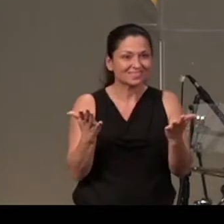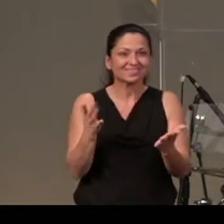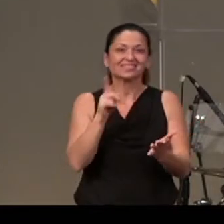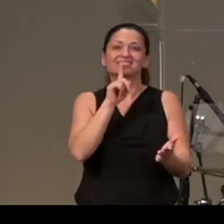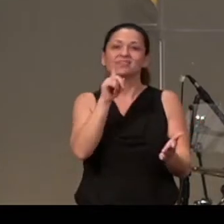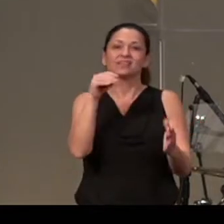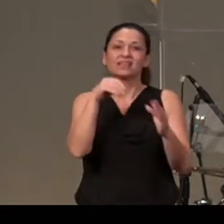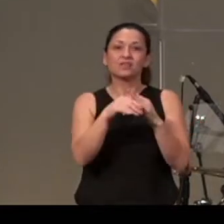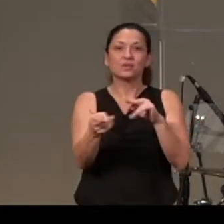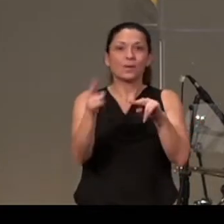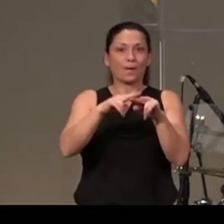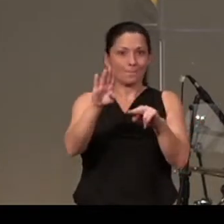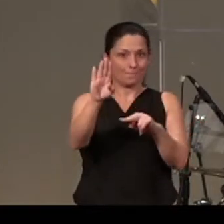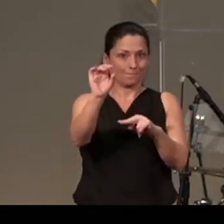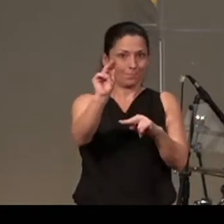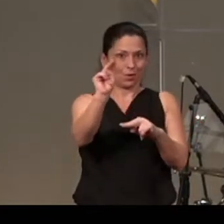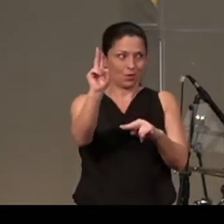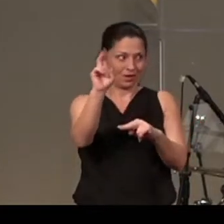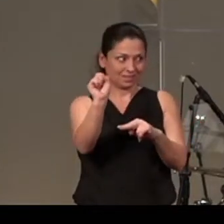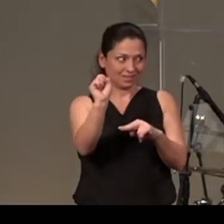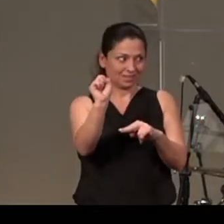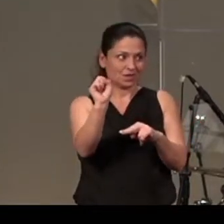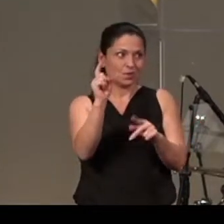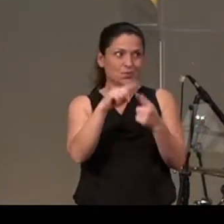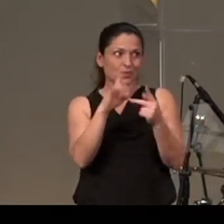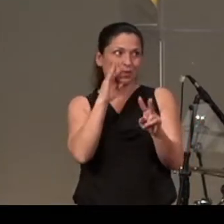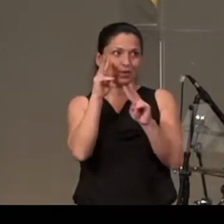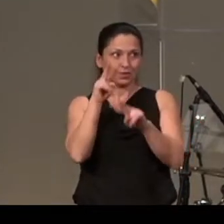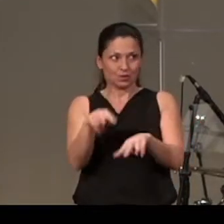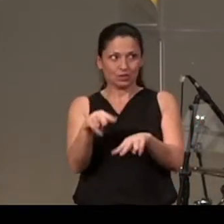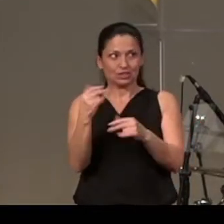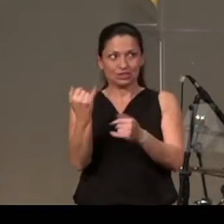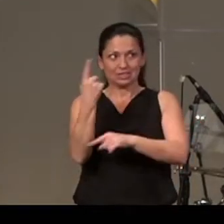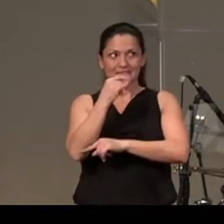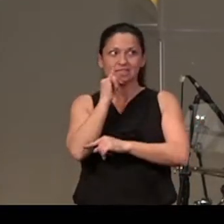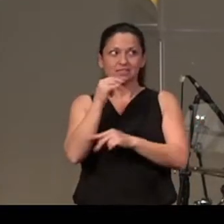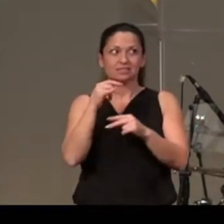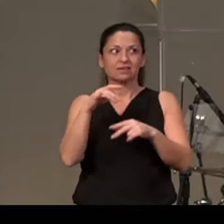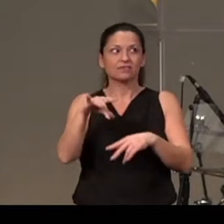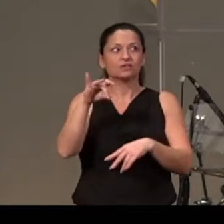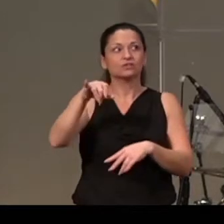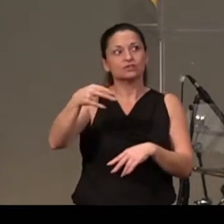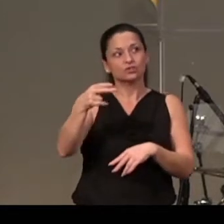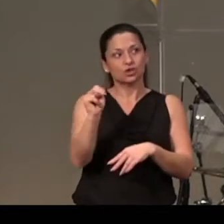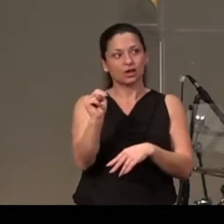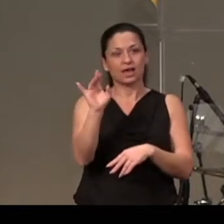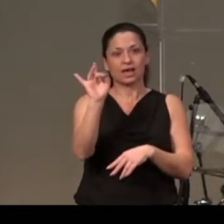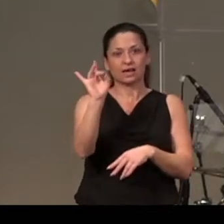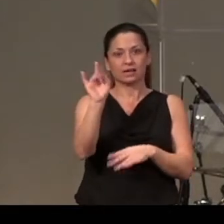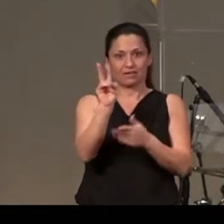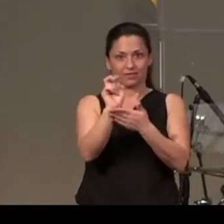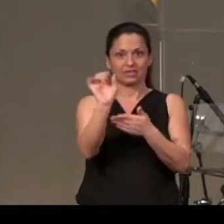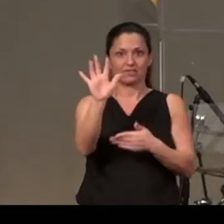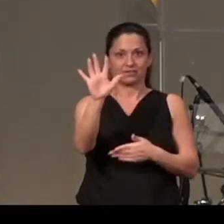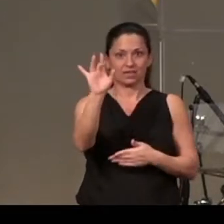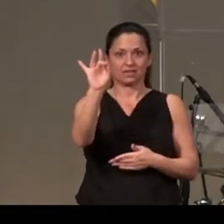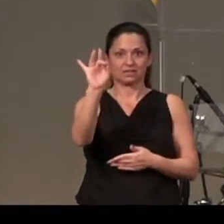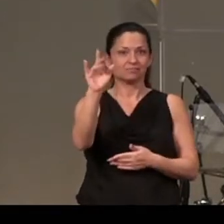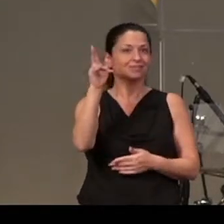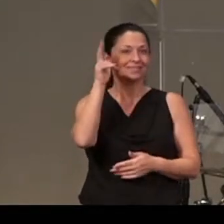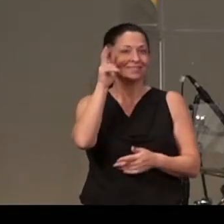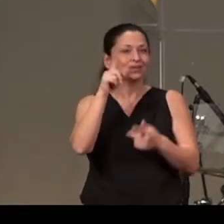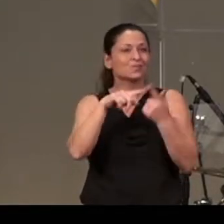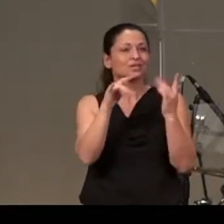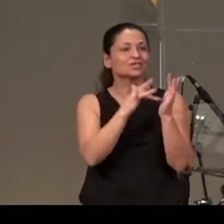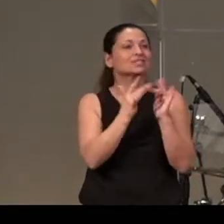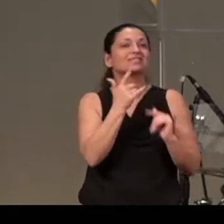bonus round, what we're going to look at today is found in John 8, verse 58. Listen to what